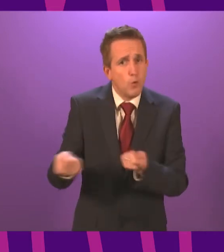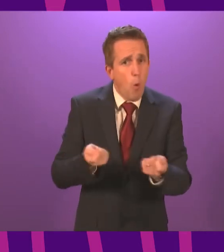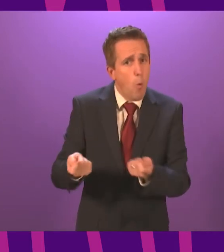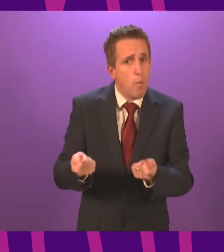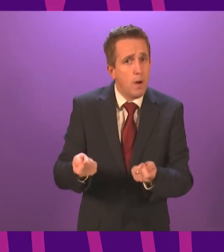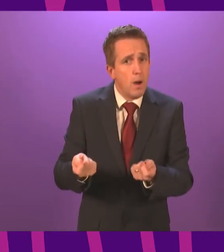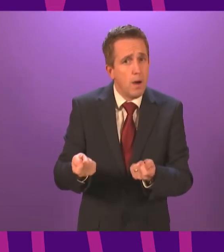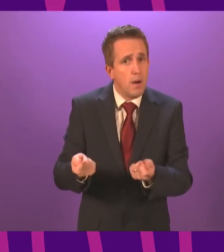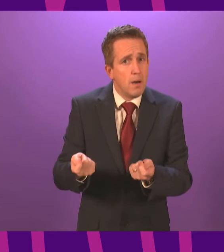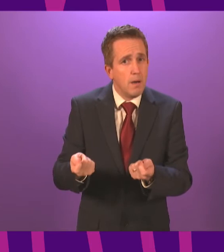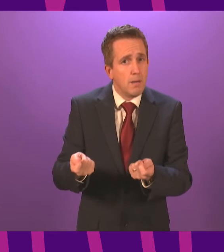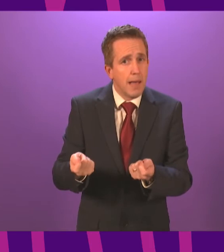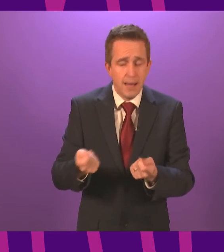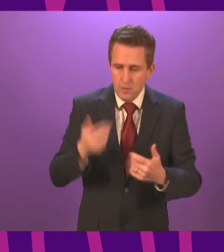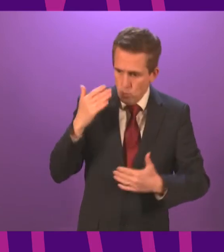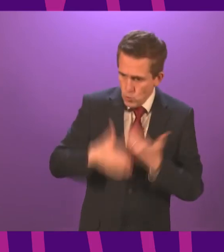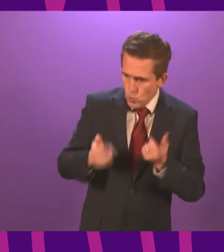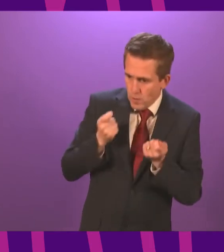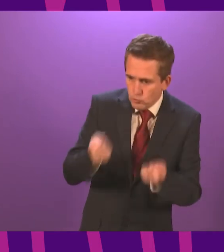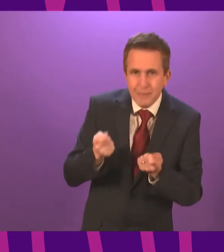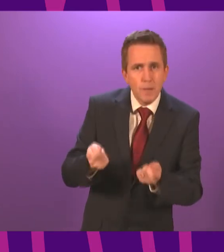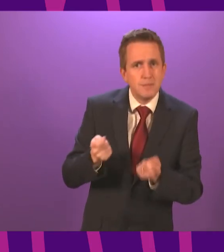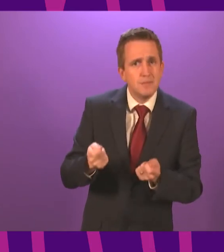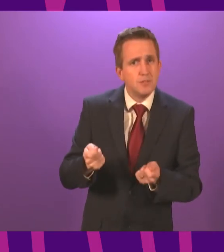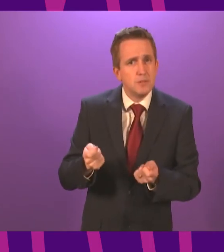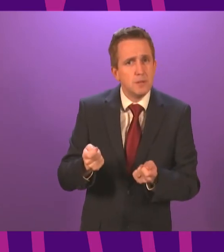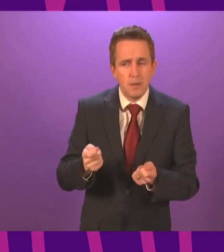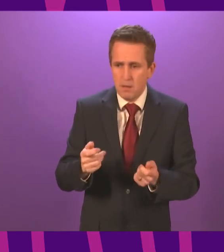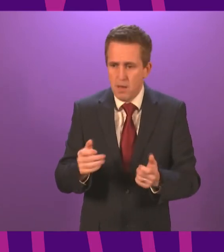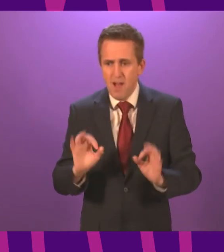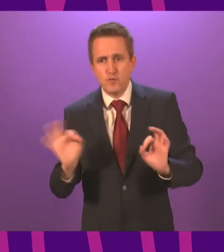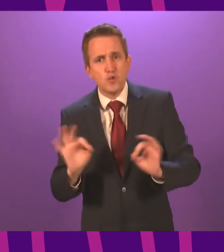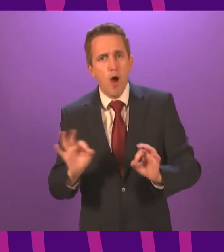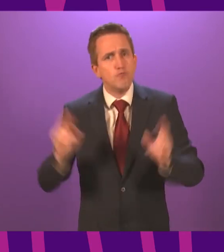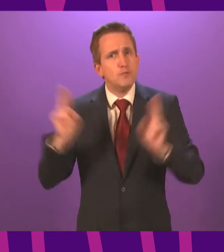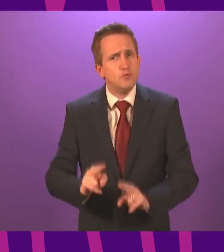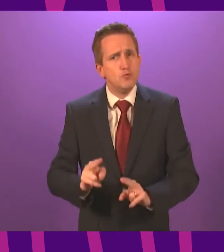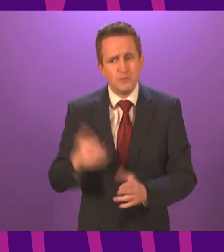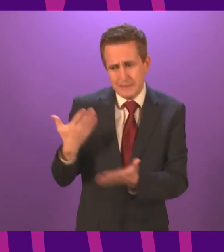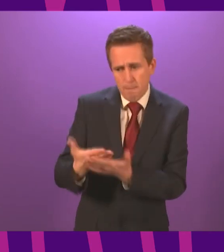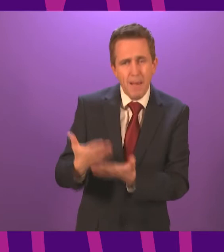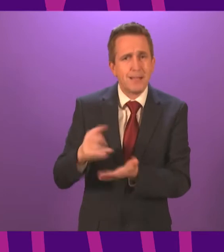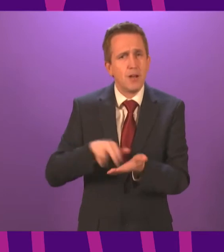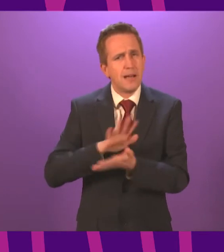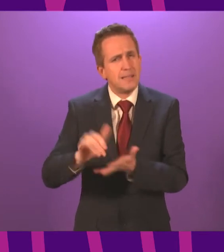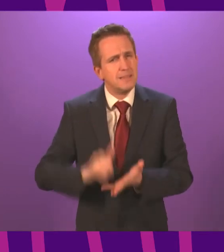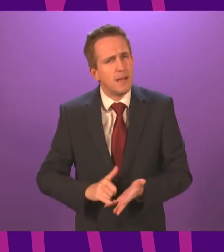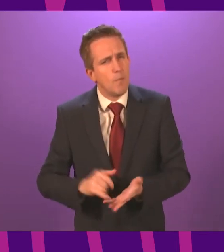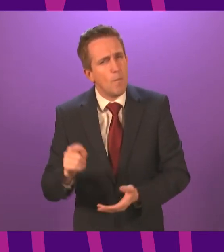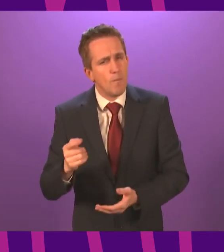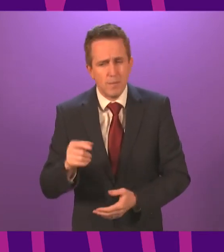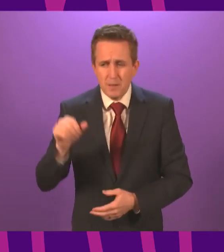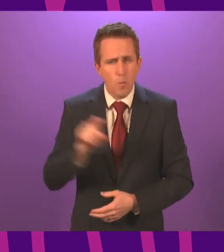And why the new treatments have not helped to ease the pressure? And I think we need some clarity on